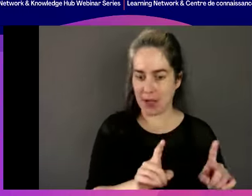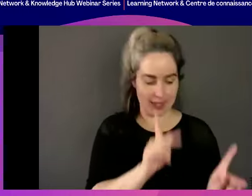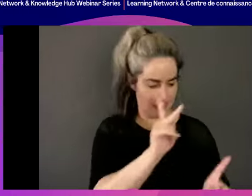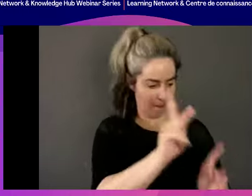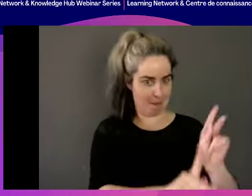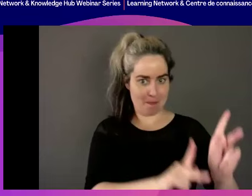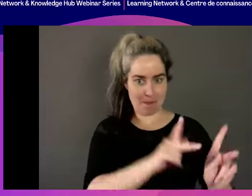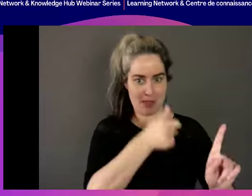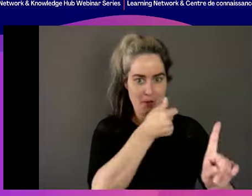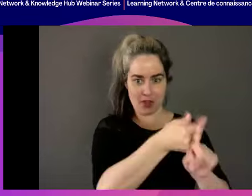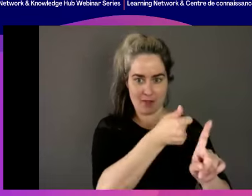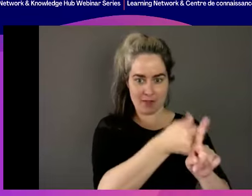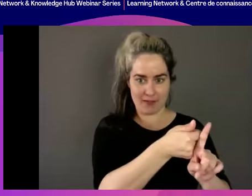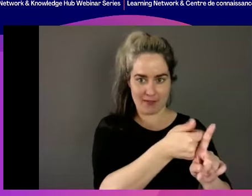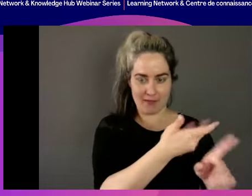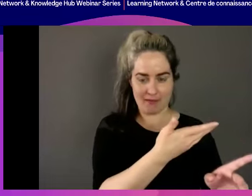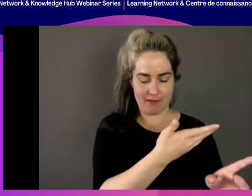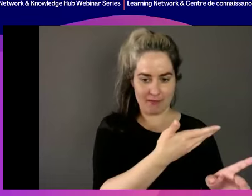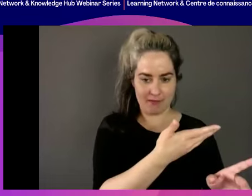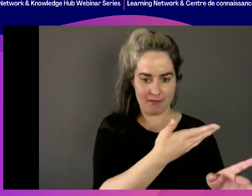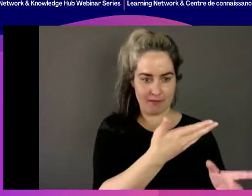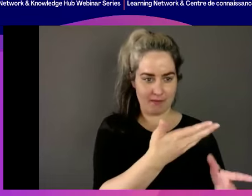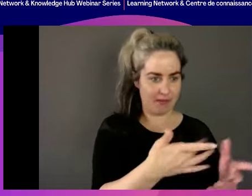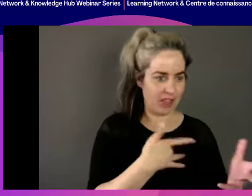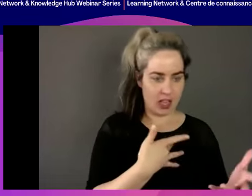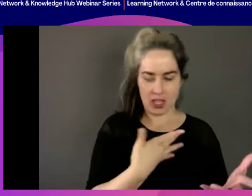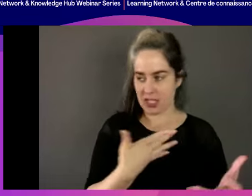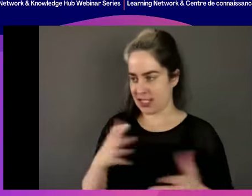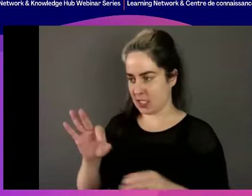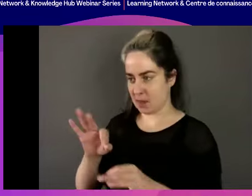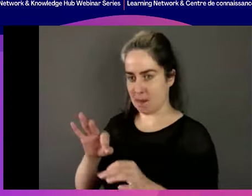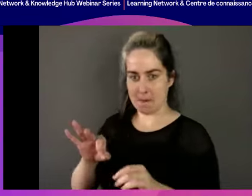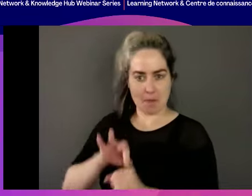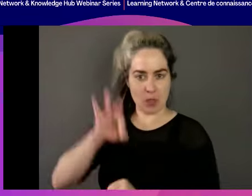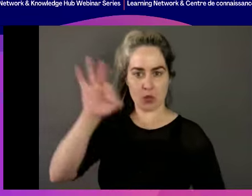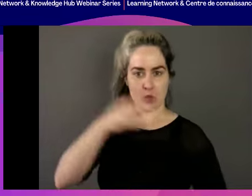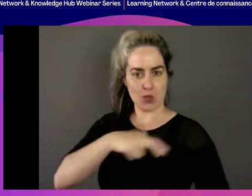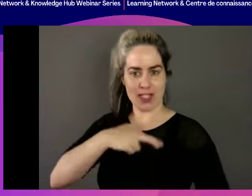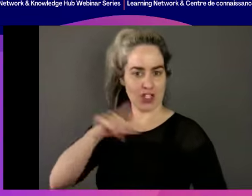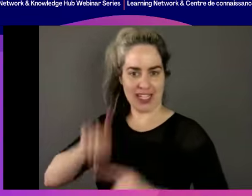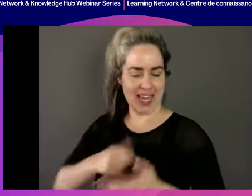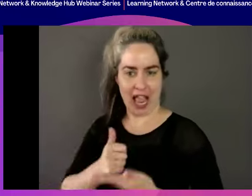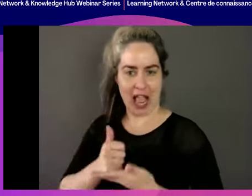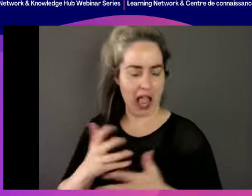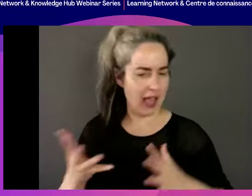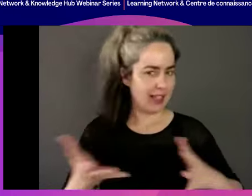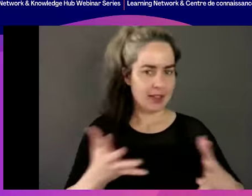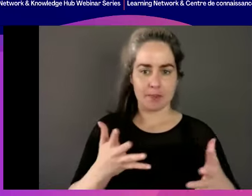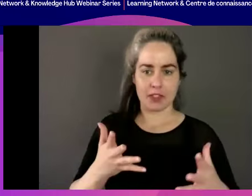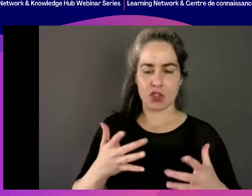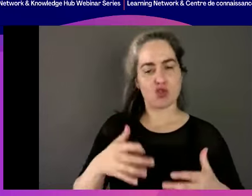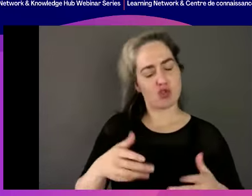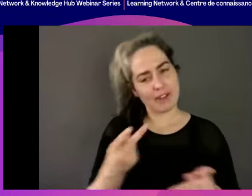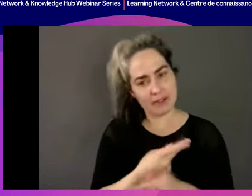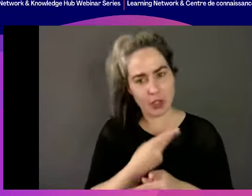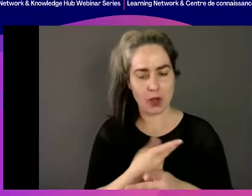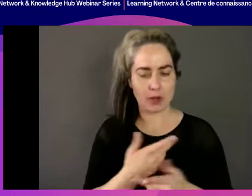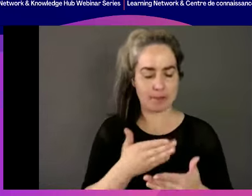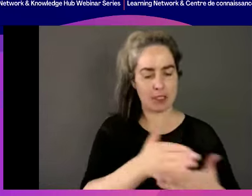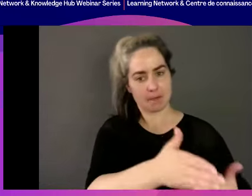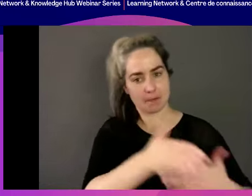people's spirituality doesn't help them, you know, and just kind of finding that collective shared identity,